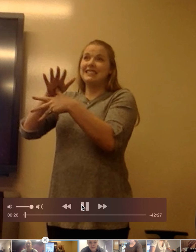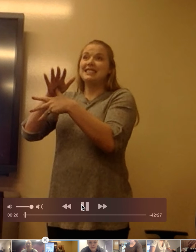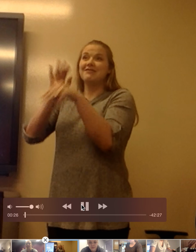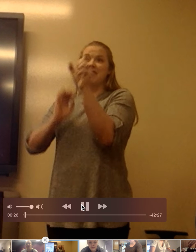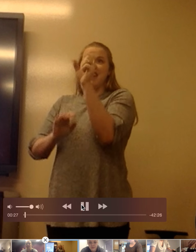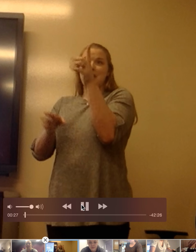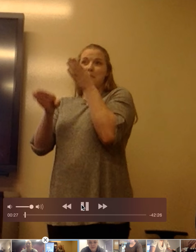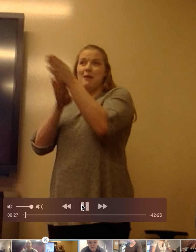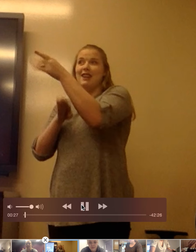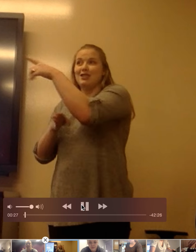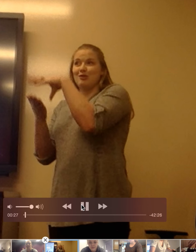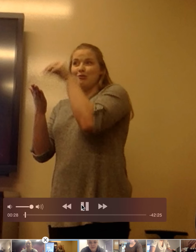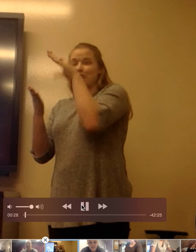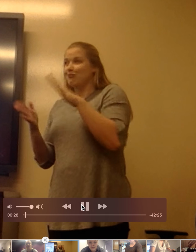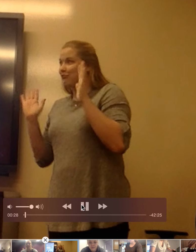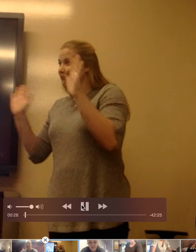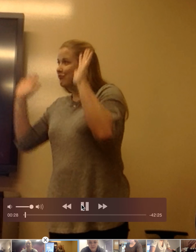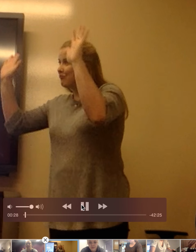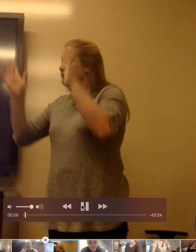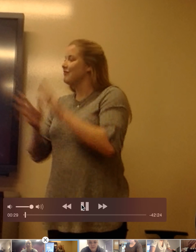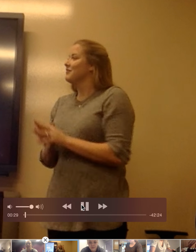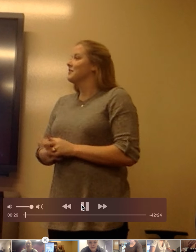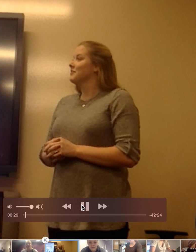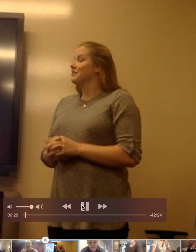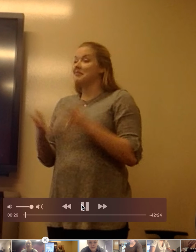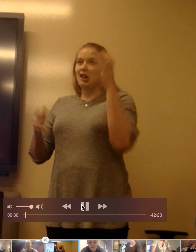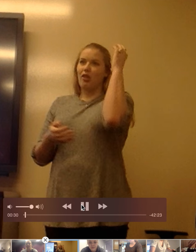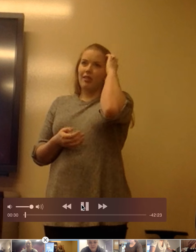So my name is Jen Florian, and I am an ASL major here at Clemson.